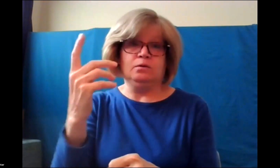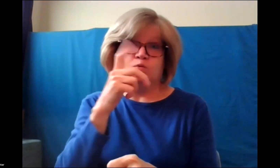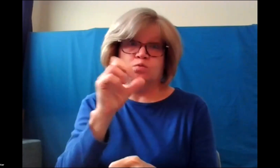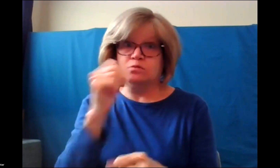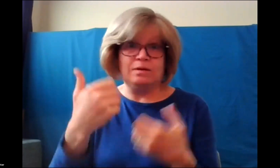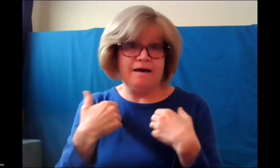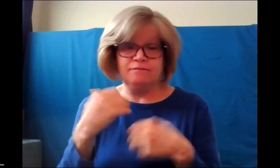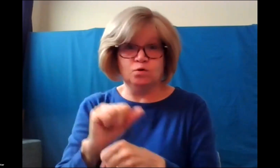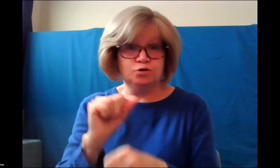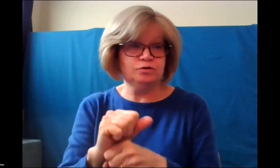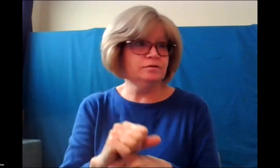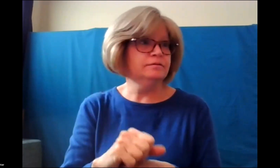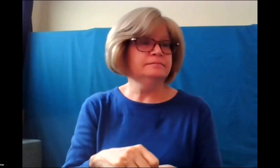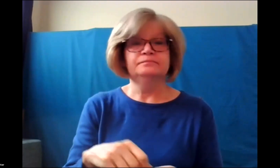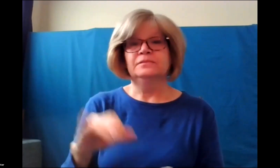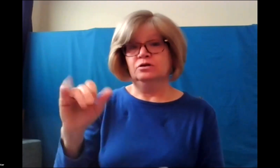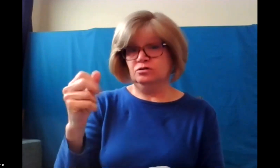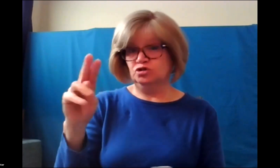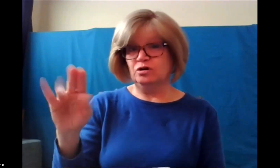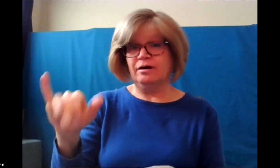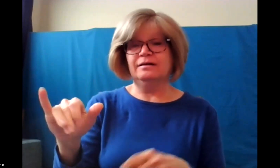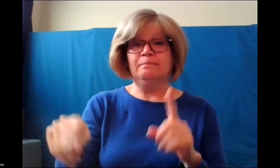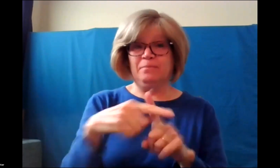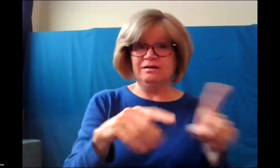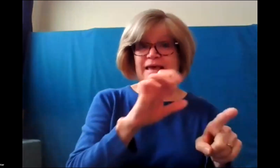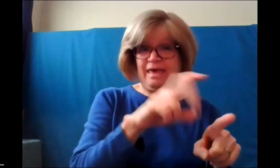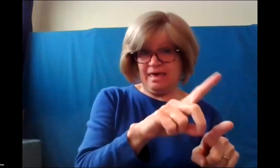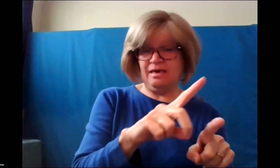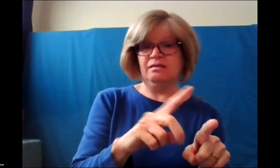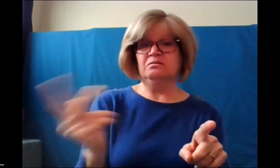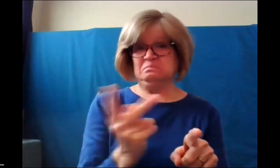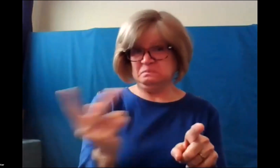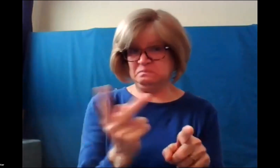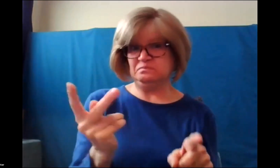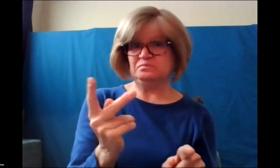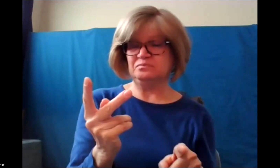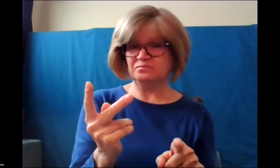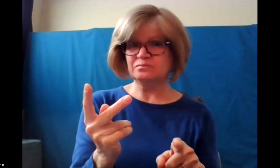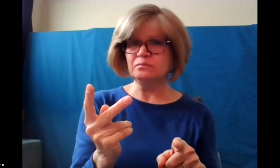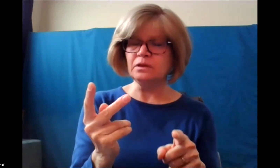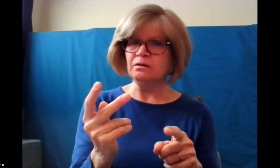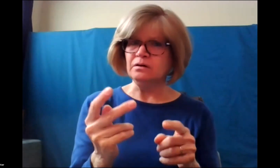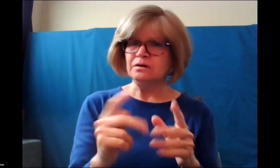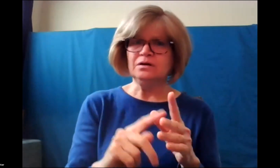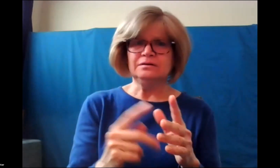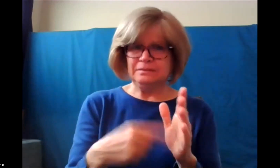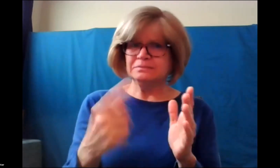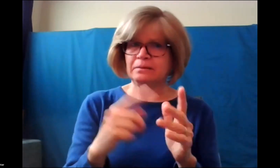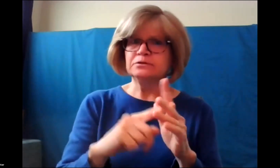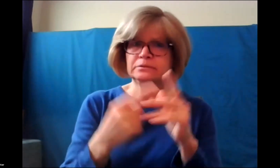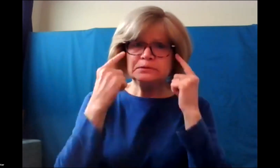The eternally boyish Mr. Carson and his often skewed sidekick, Ed McMahon, were known to shed a tear or